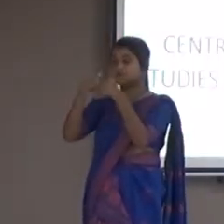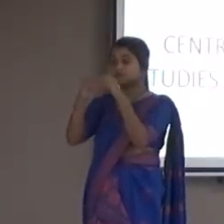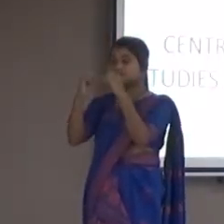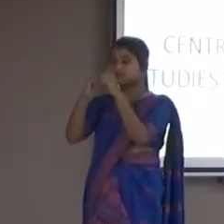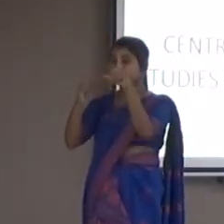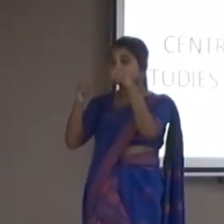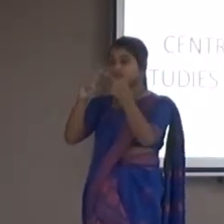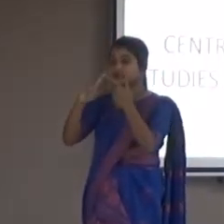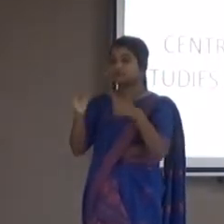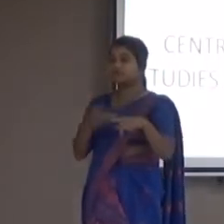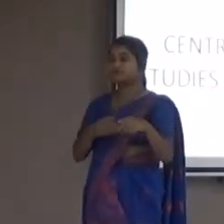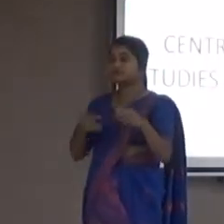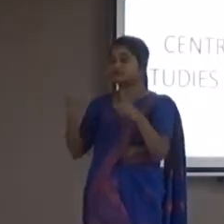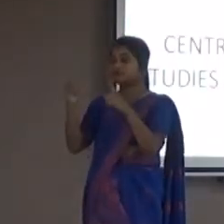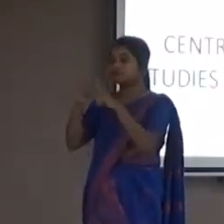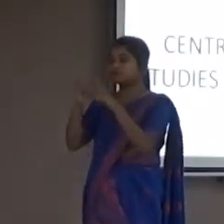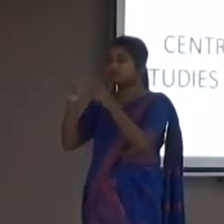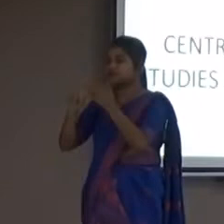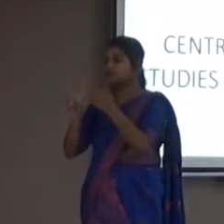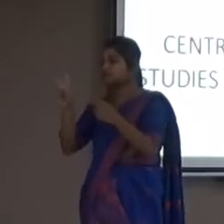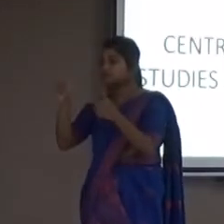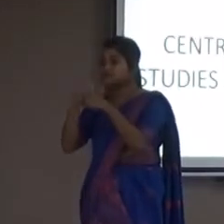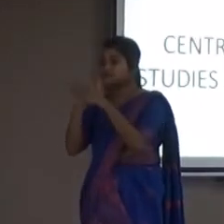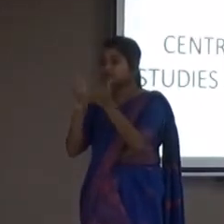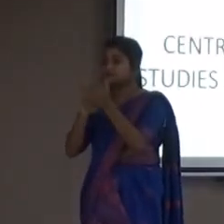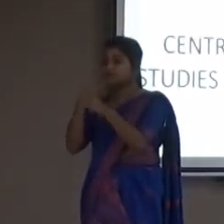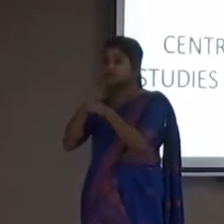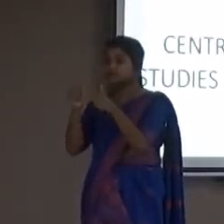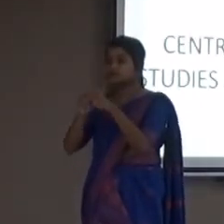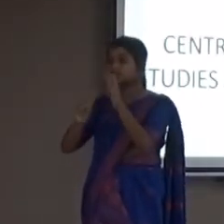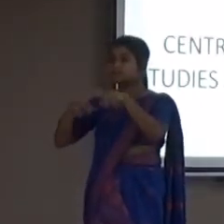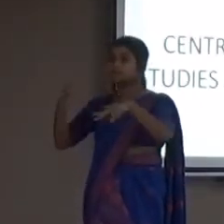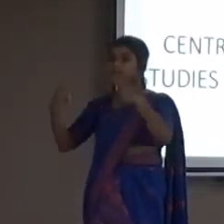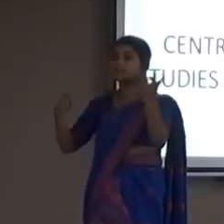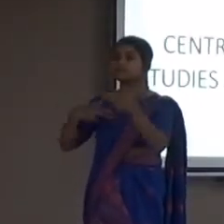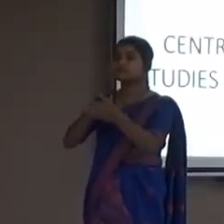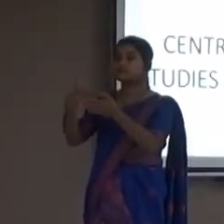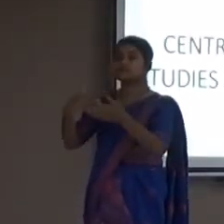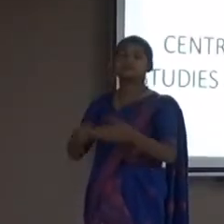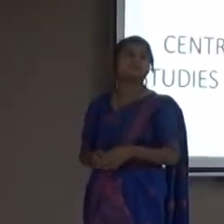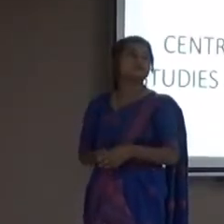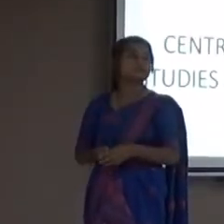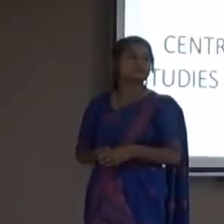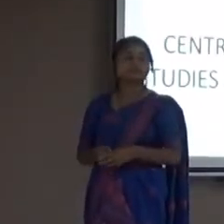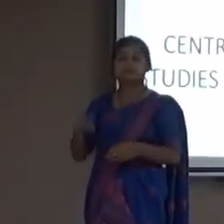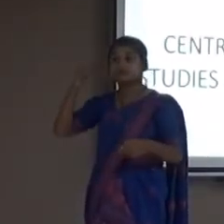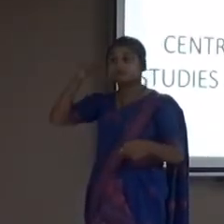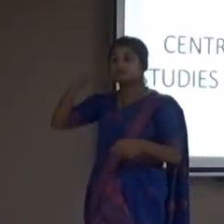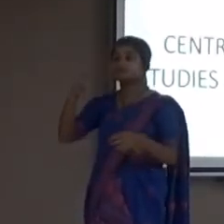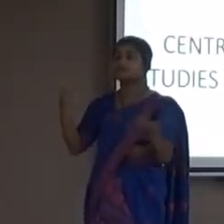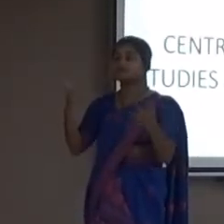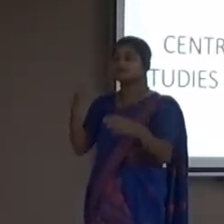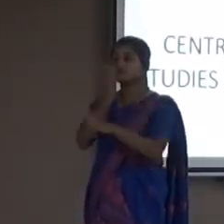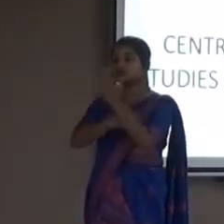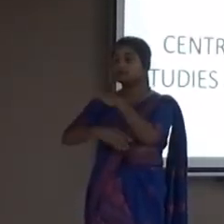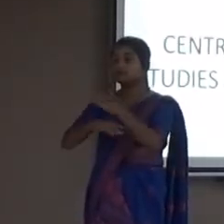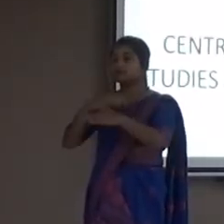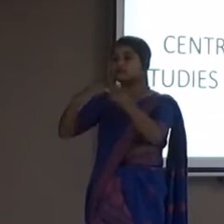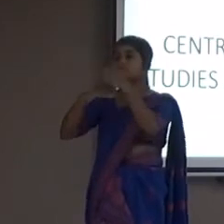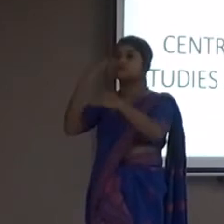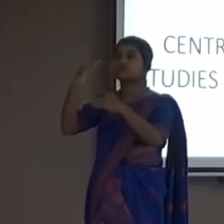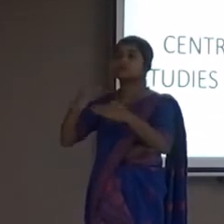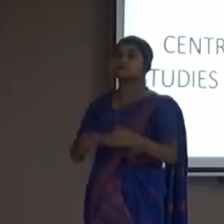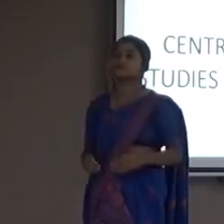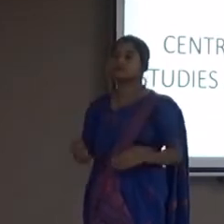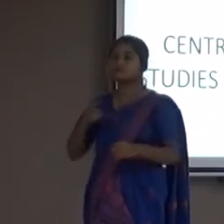about the apt perspective. Now we need to provide that scope for persons with disability where they can act. And